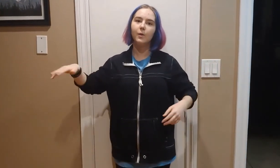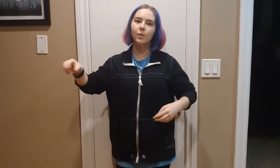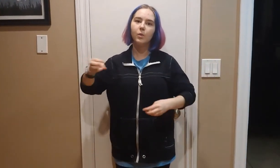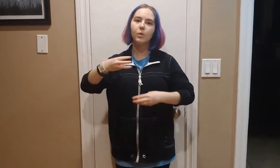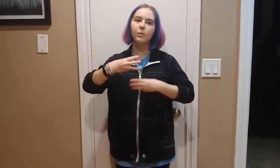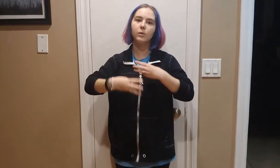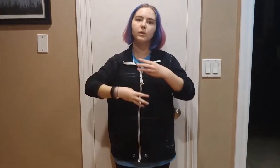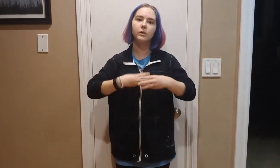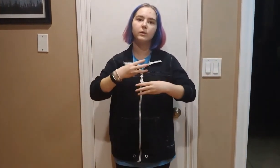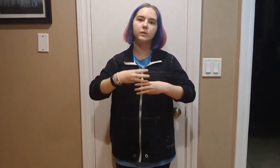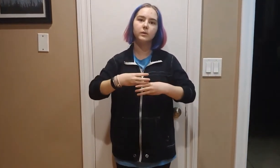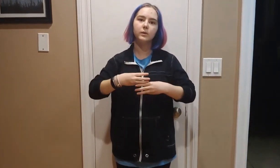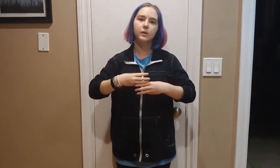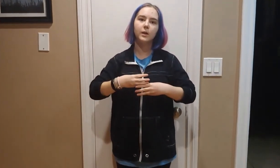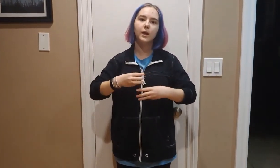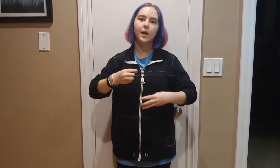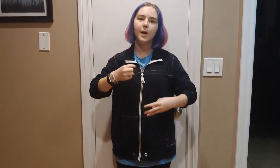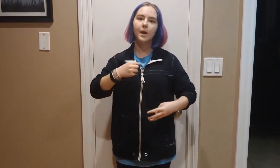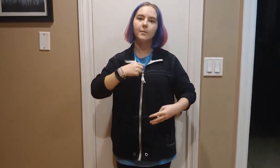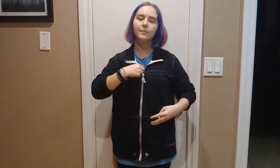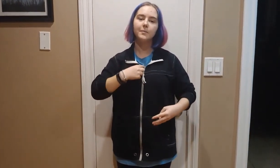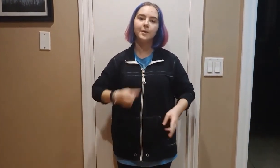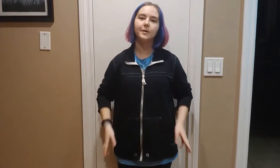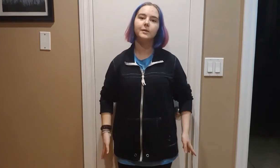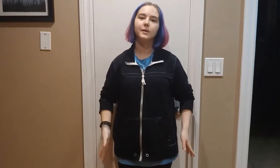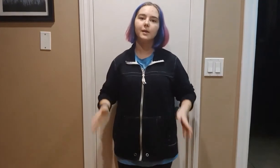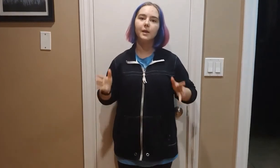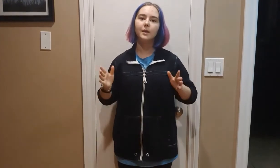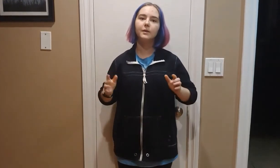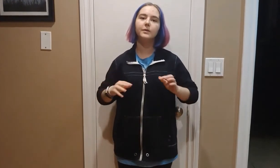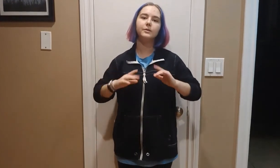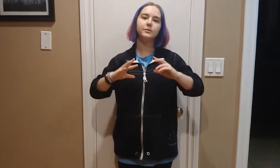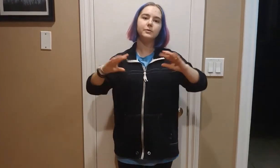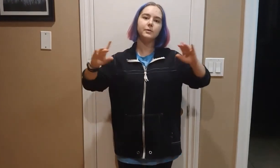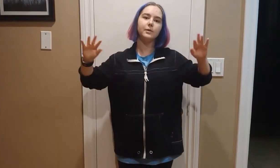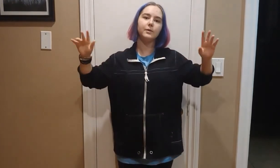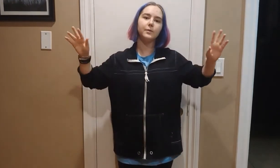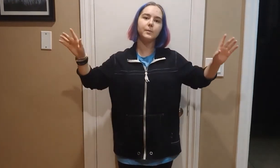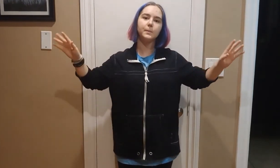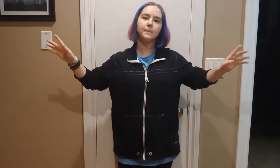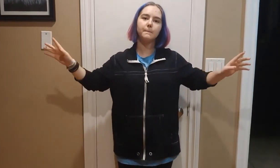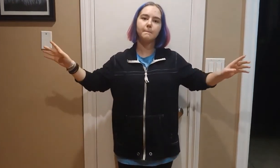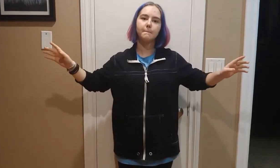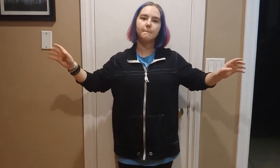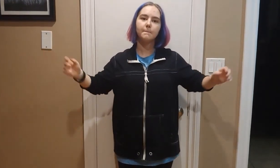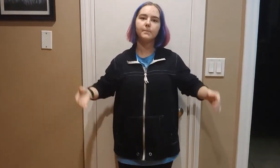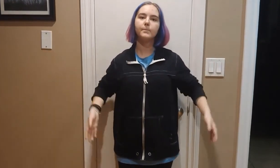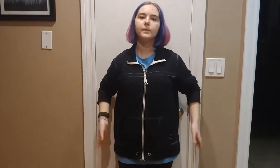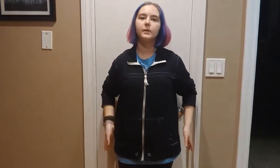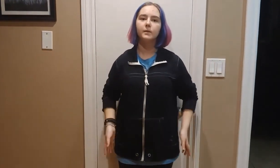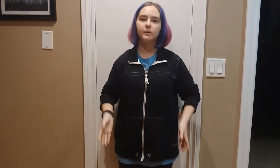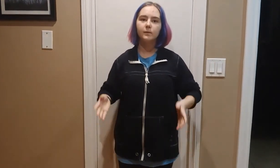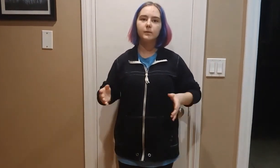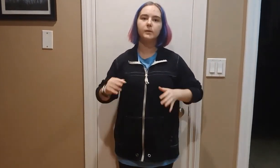the world. I'm gonna let it shine. Let